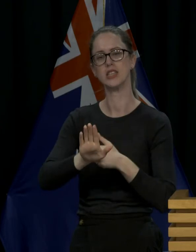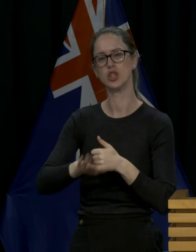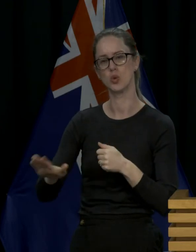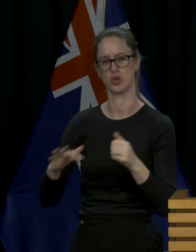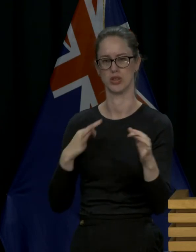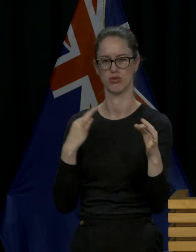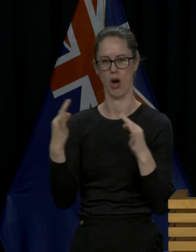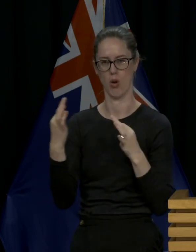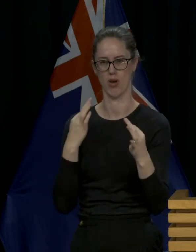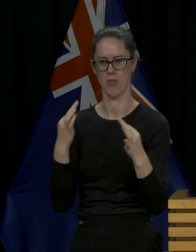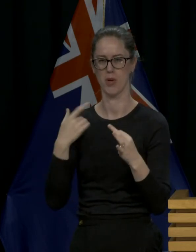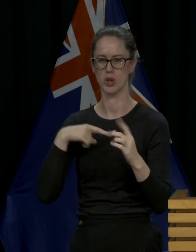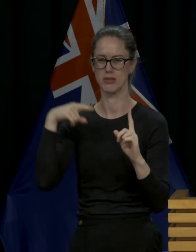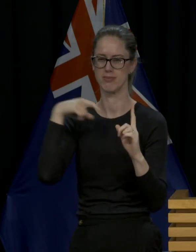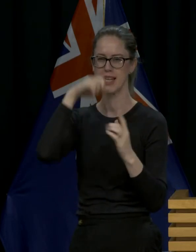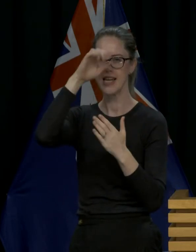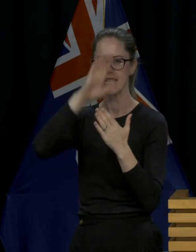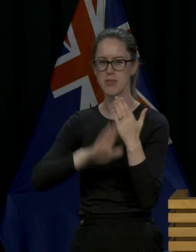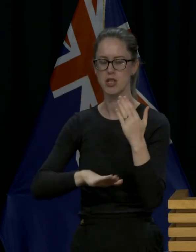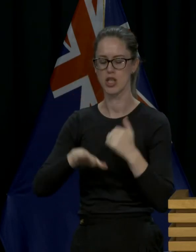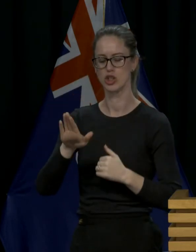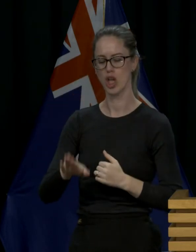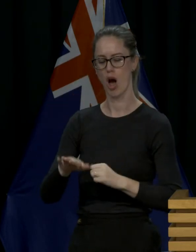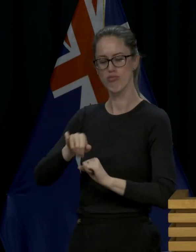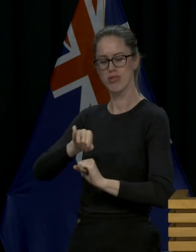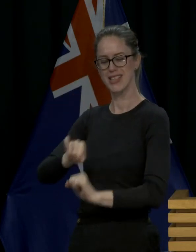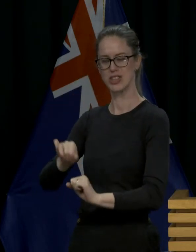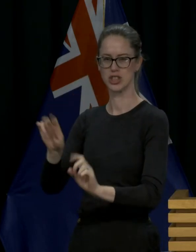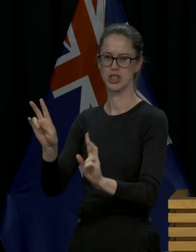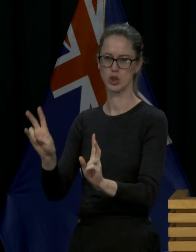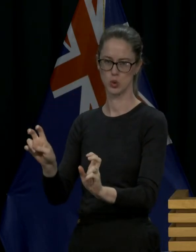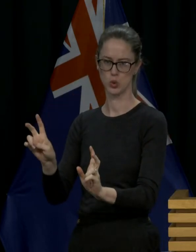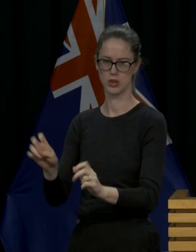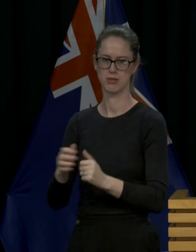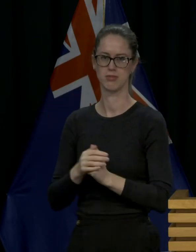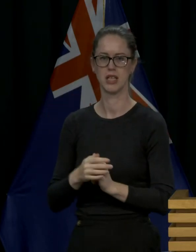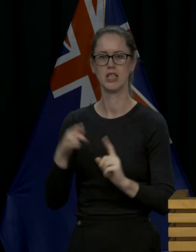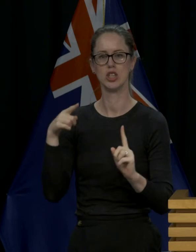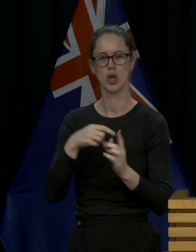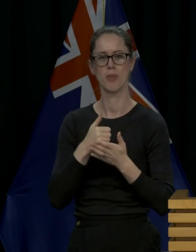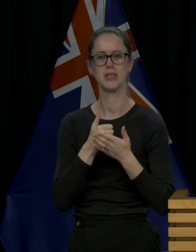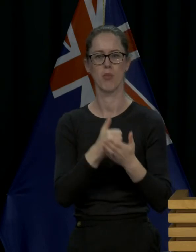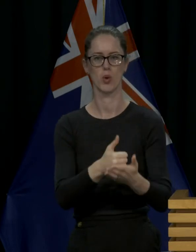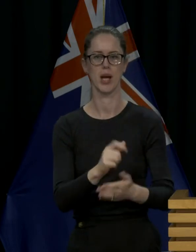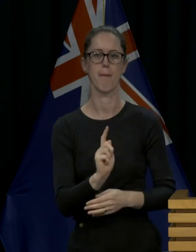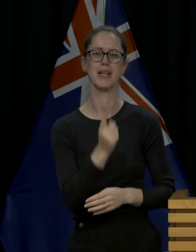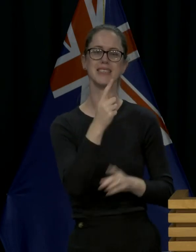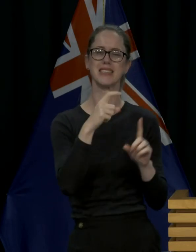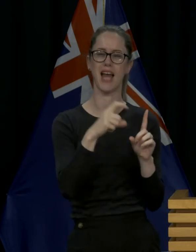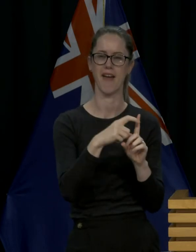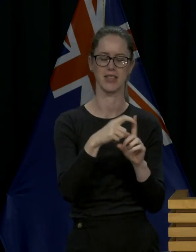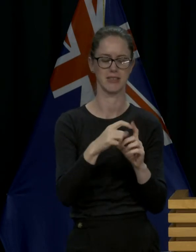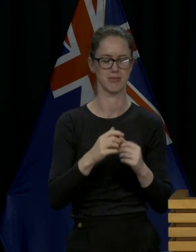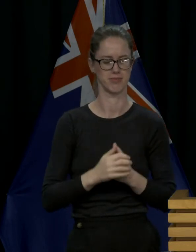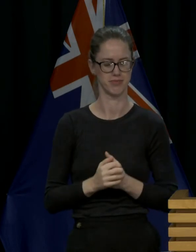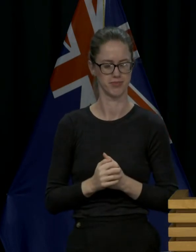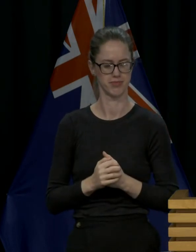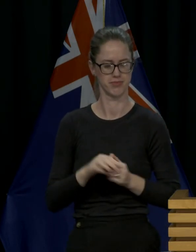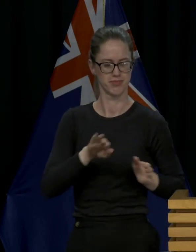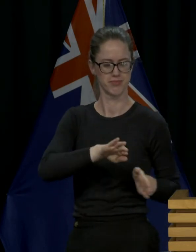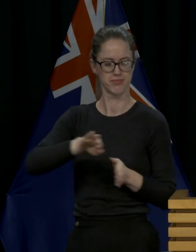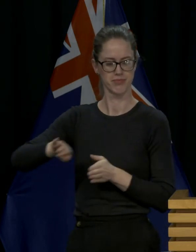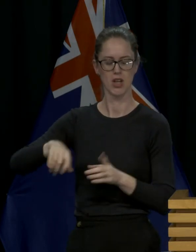role, given her experience in child protection issues, and will be supporting Minister Davis.